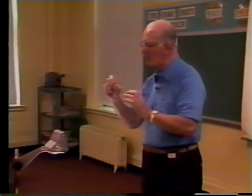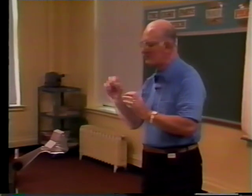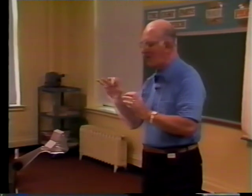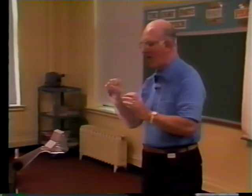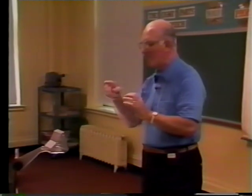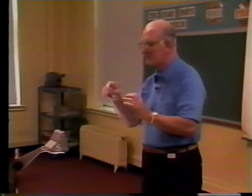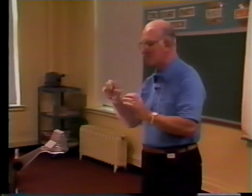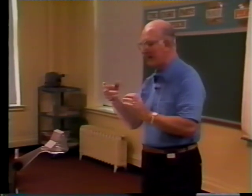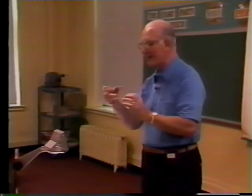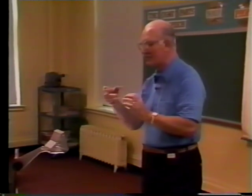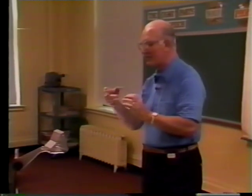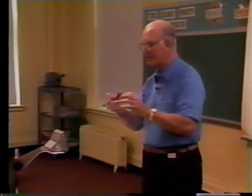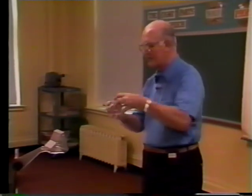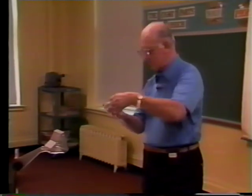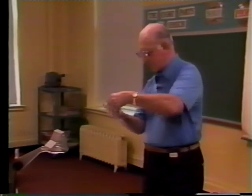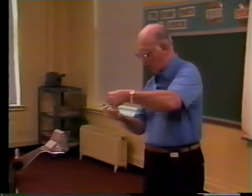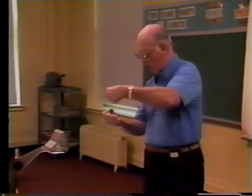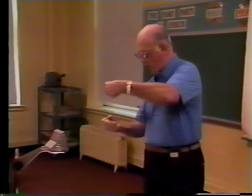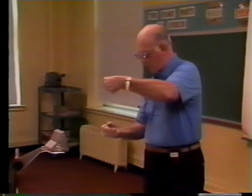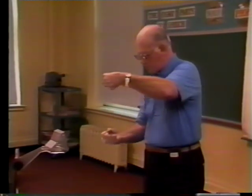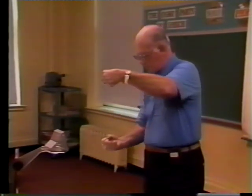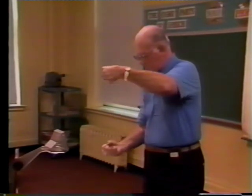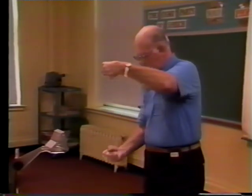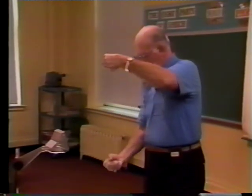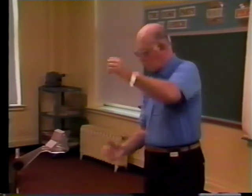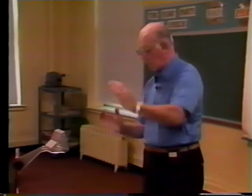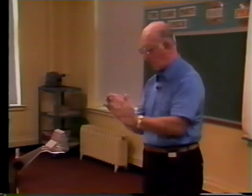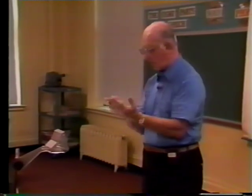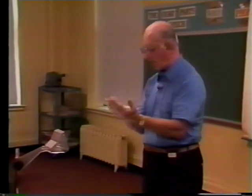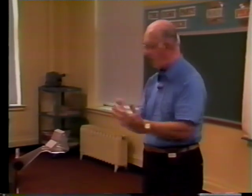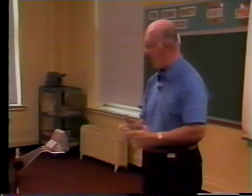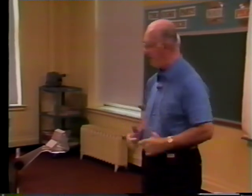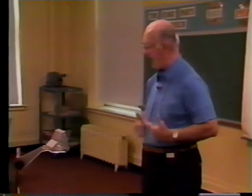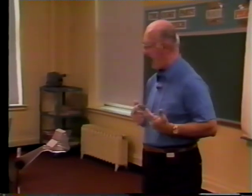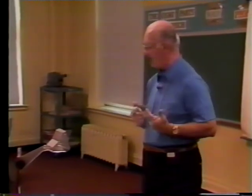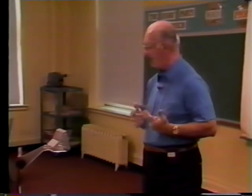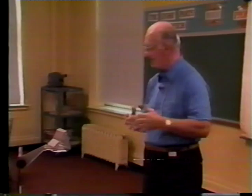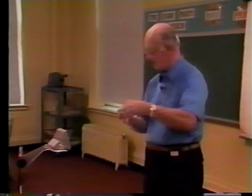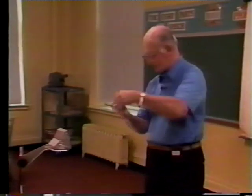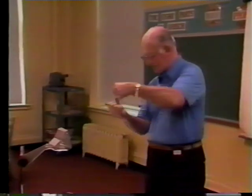figures of speech. The scroll, the book of life.